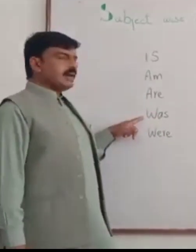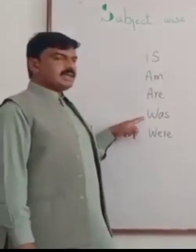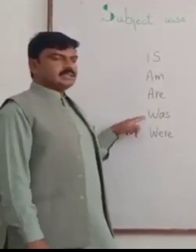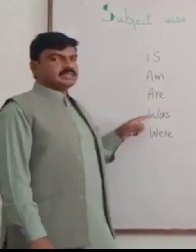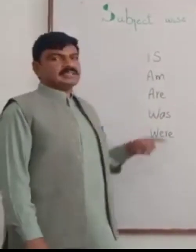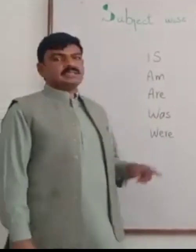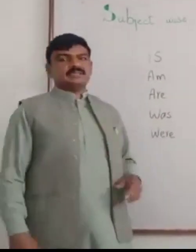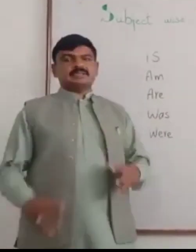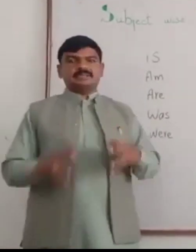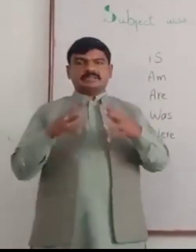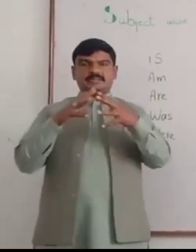was